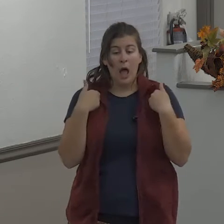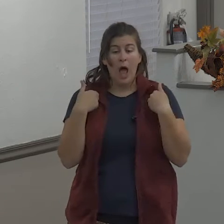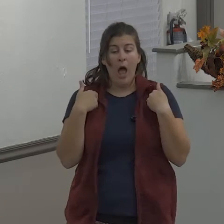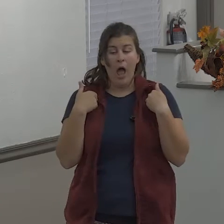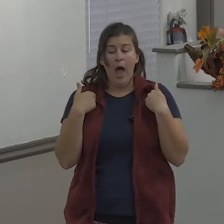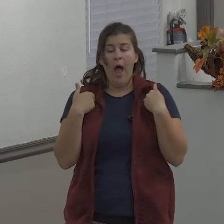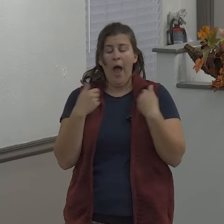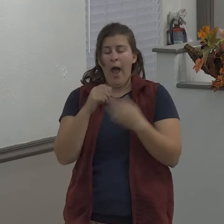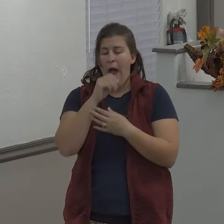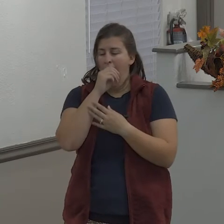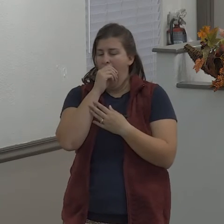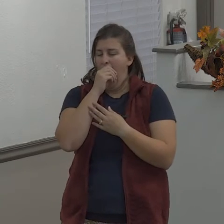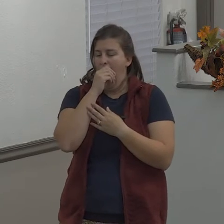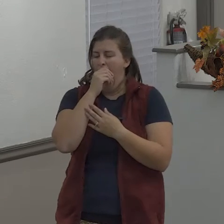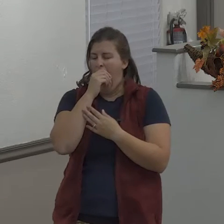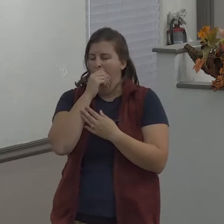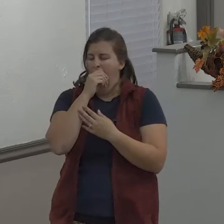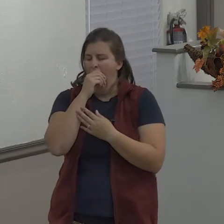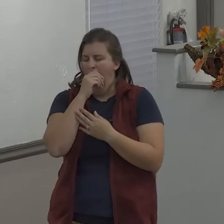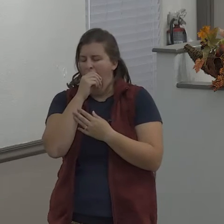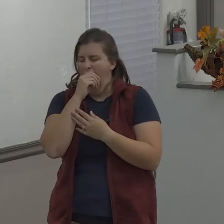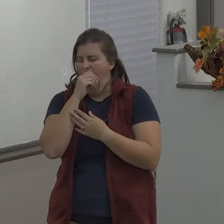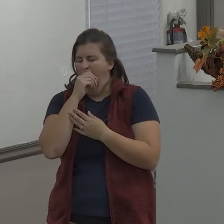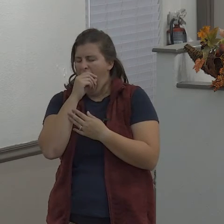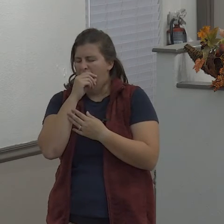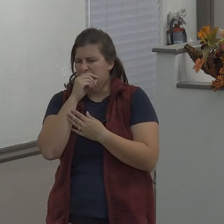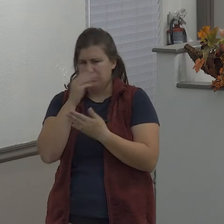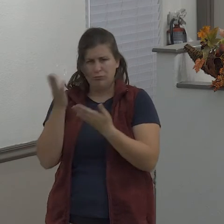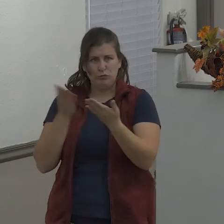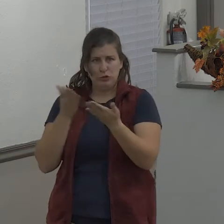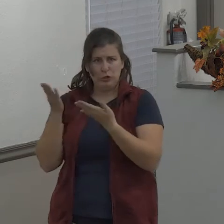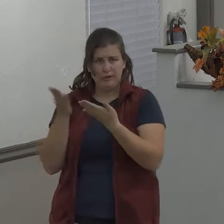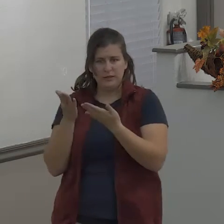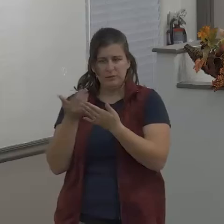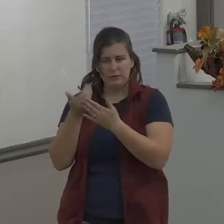there's all the possibility in the world that Demas was truly born again.